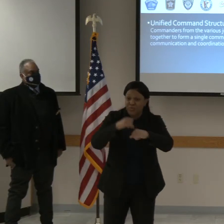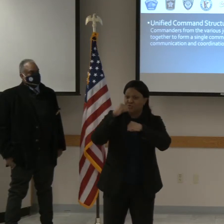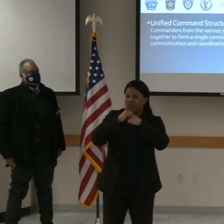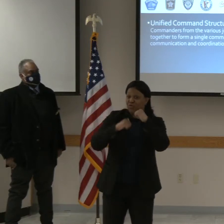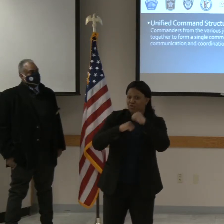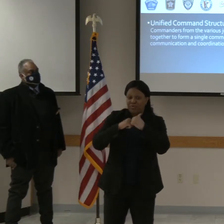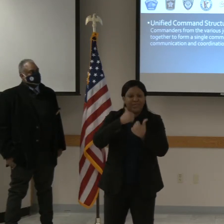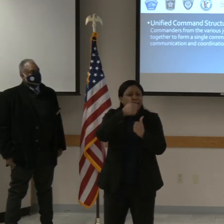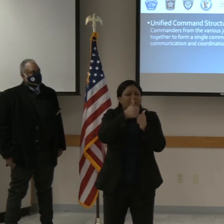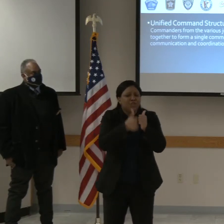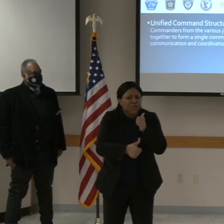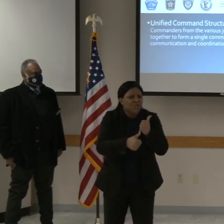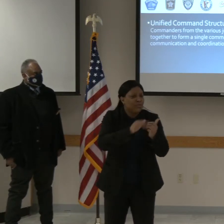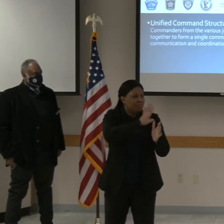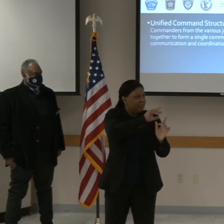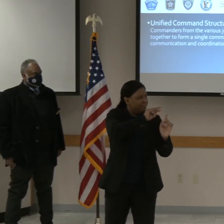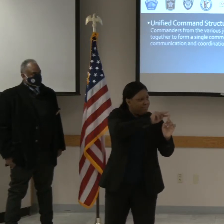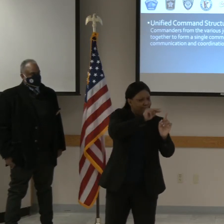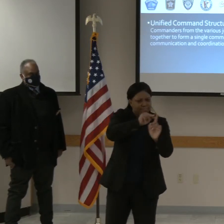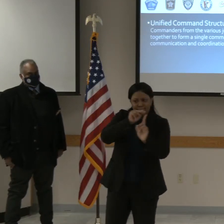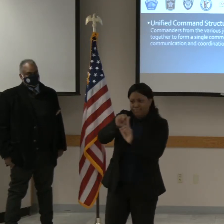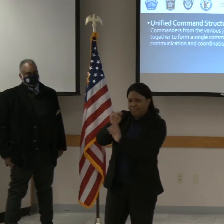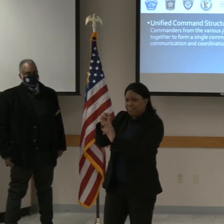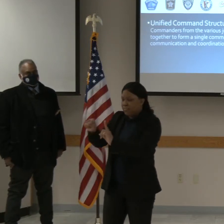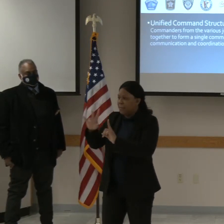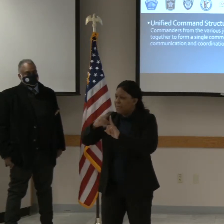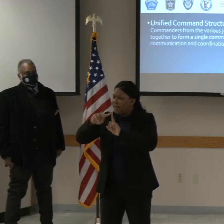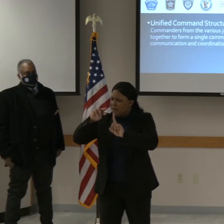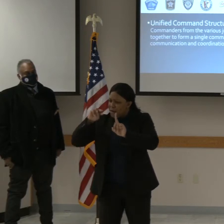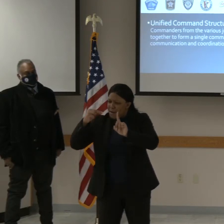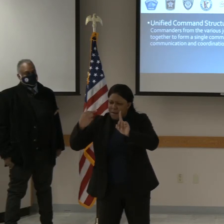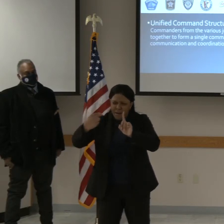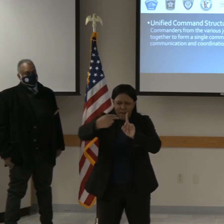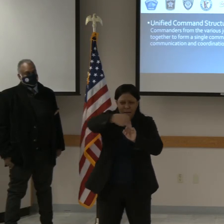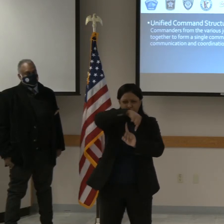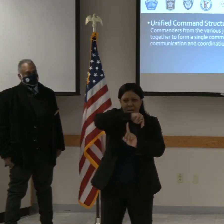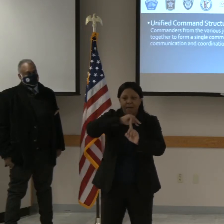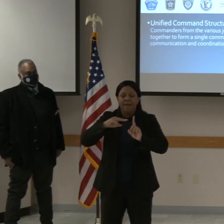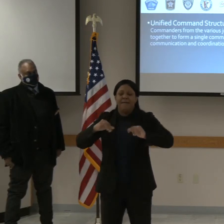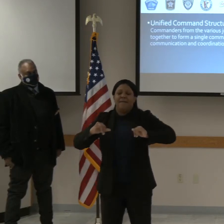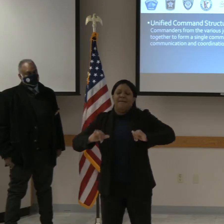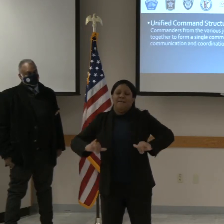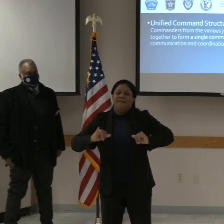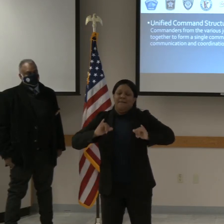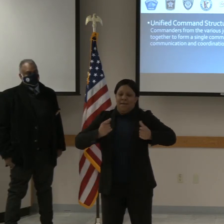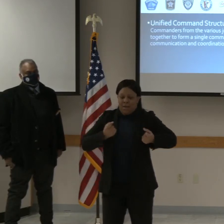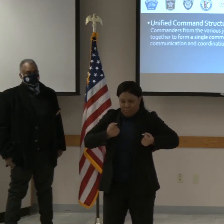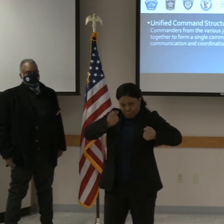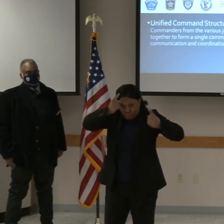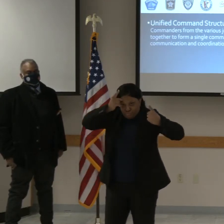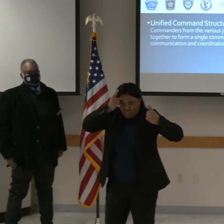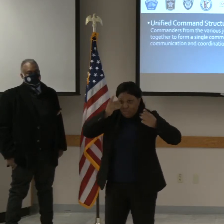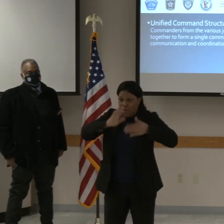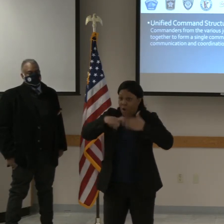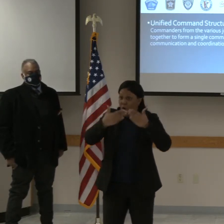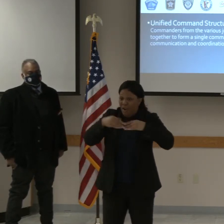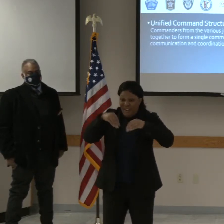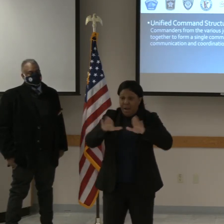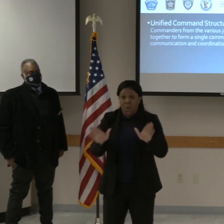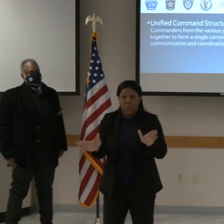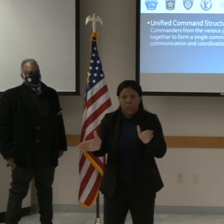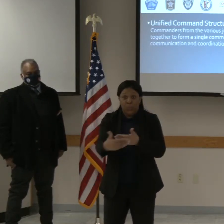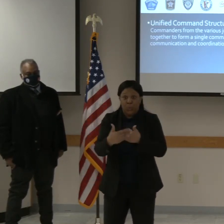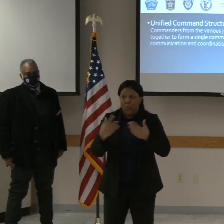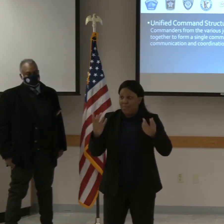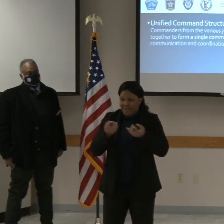that table, providing input, providing discussion, subject matter expertise, and the resources that they can bring to bear to safely